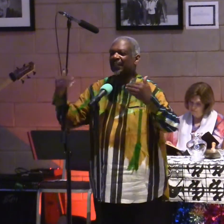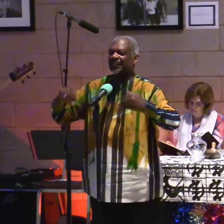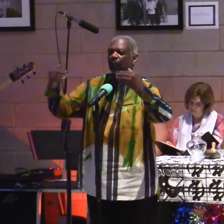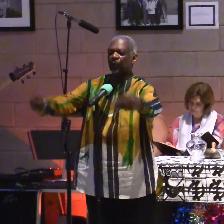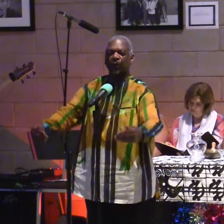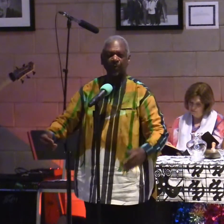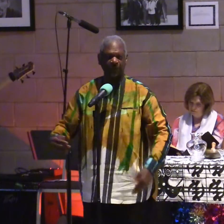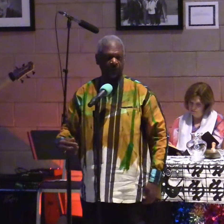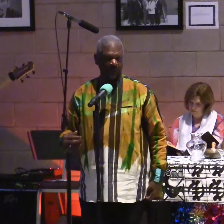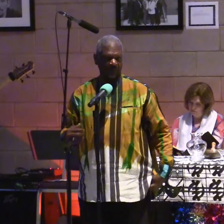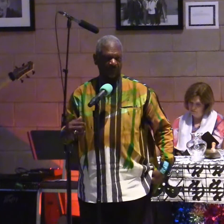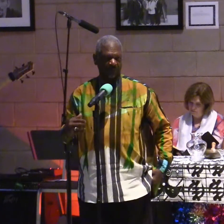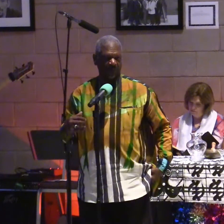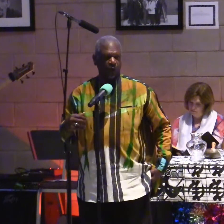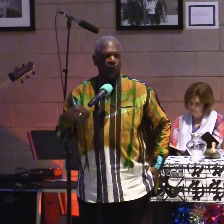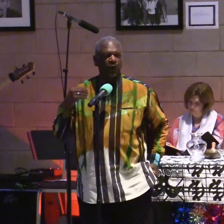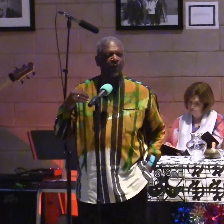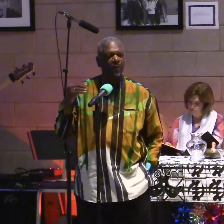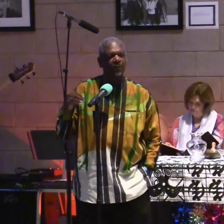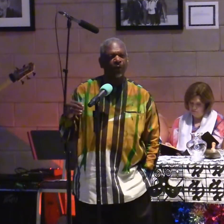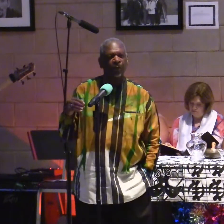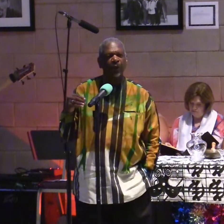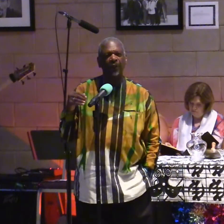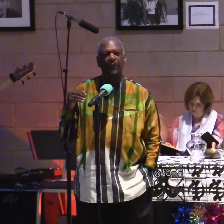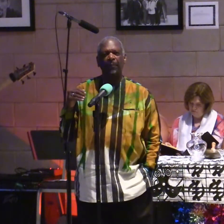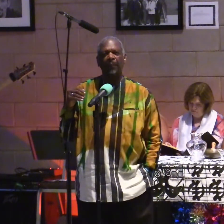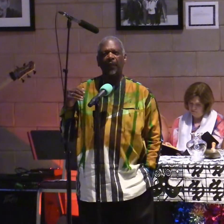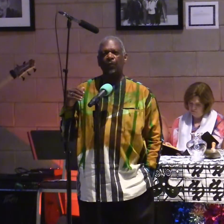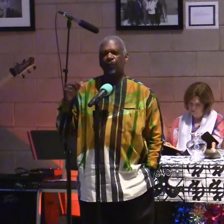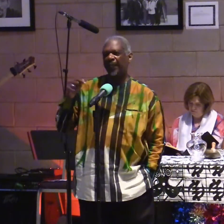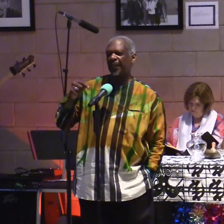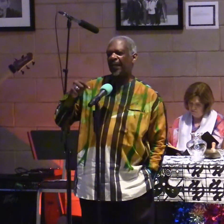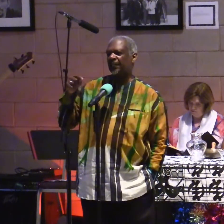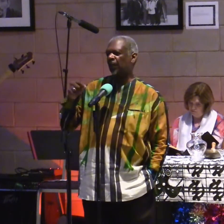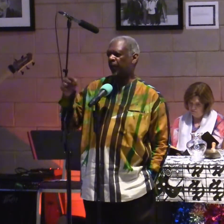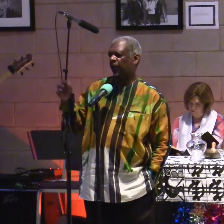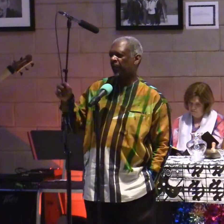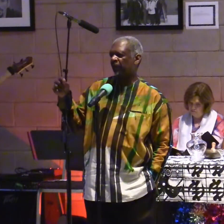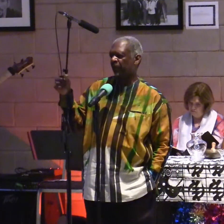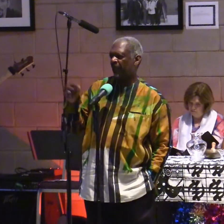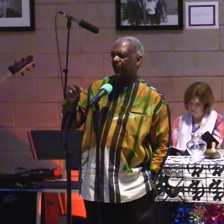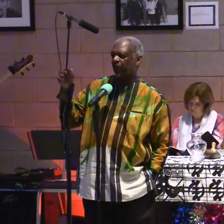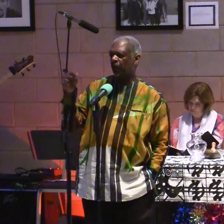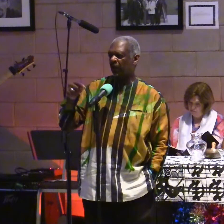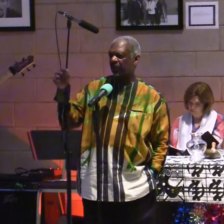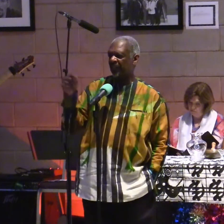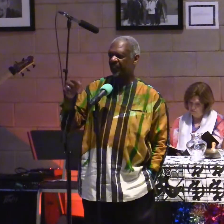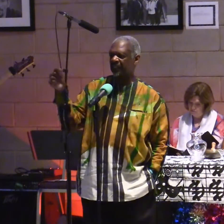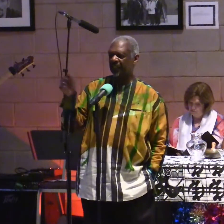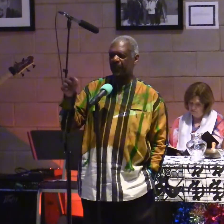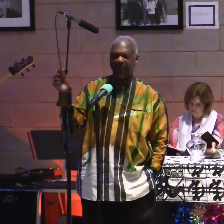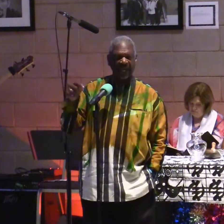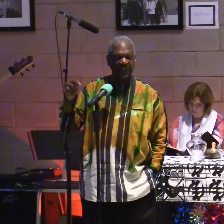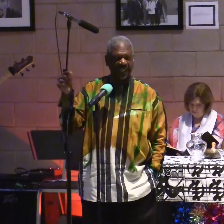Because that's how we're going to move forward. We're going to move forward recognizing and learning and remembering all the